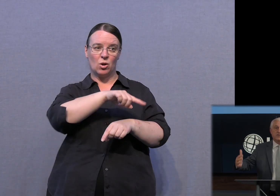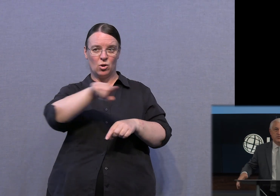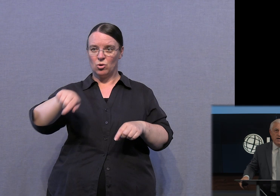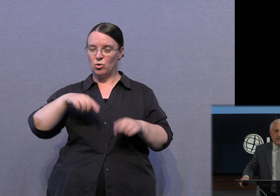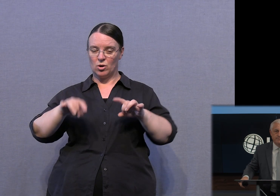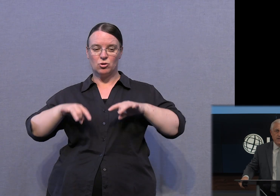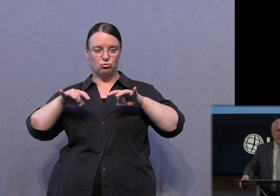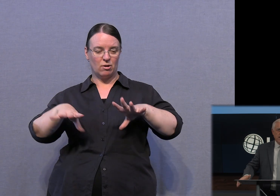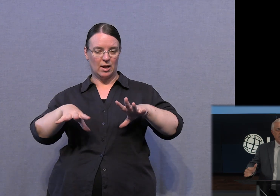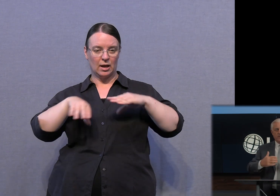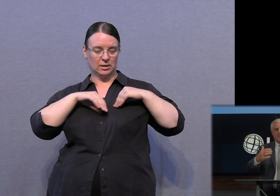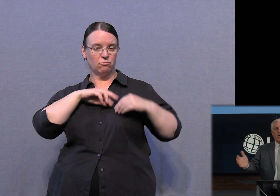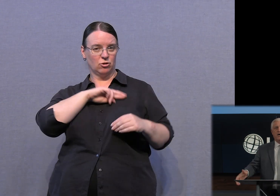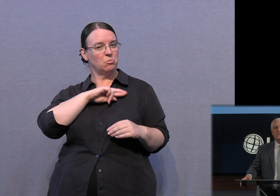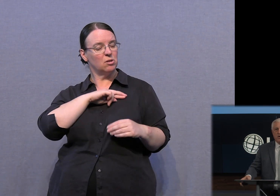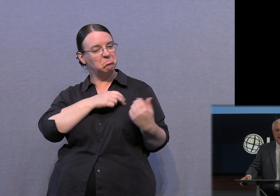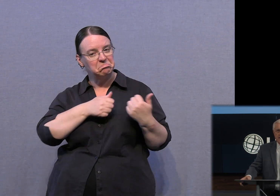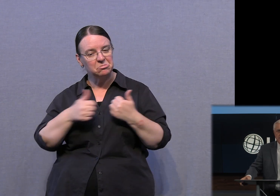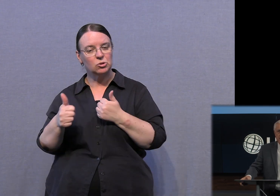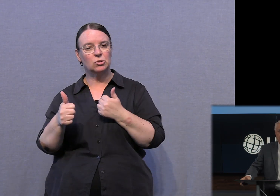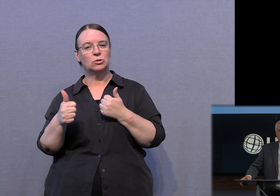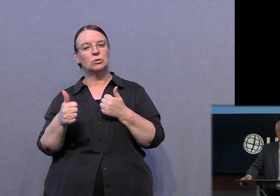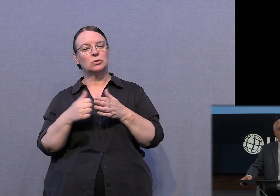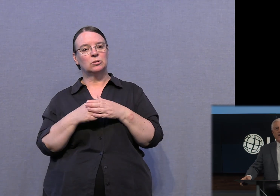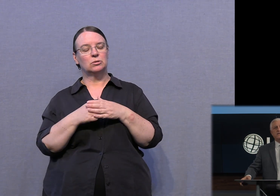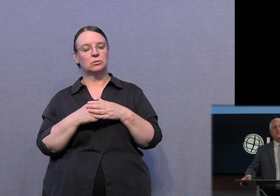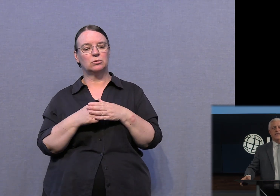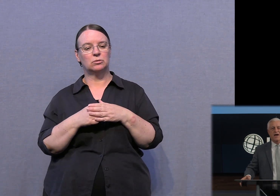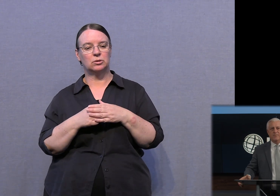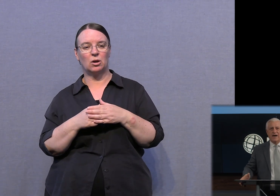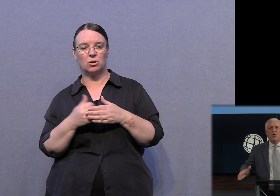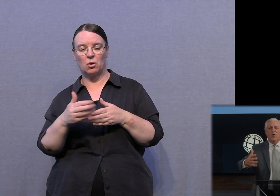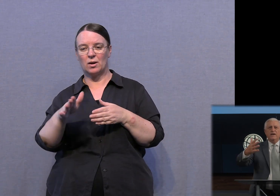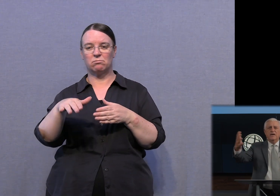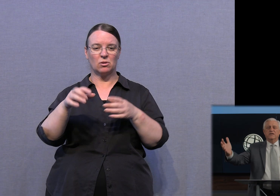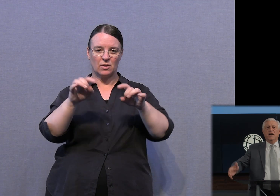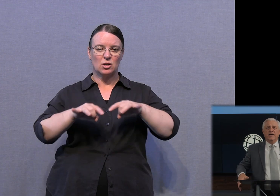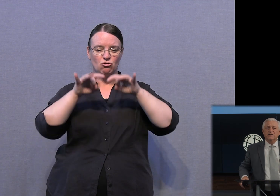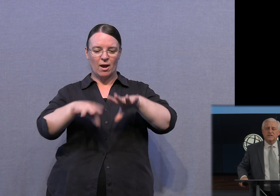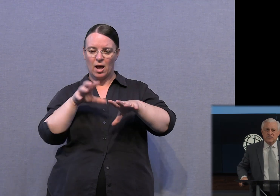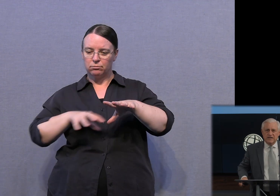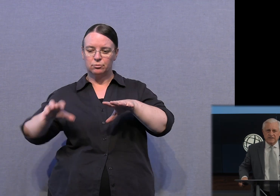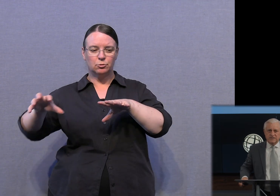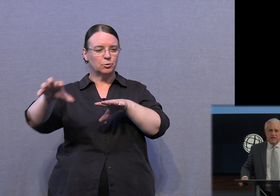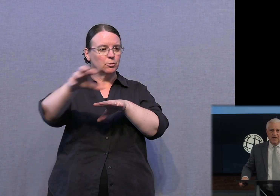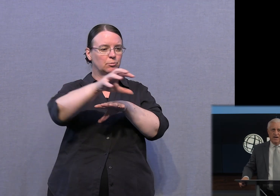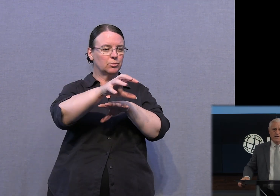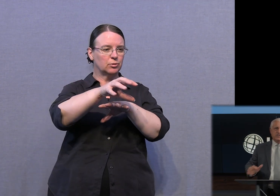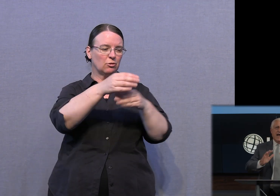not only in Australia, in every part of your land, going into the outback, going into the